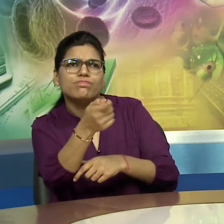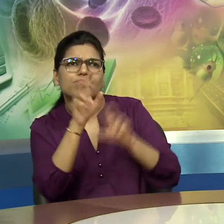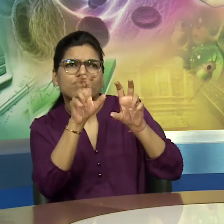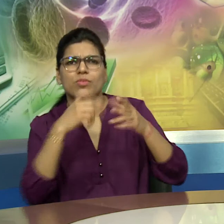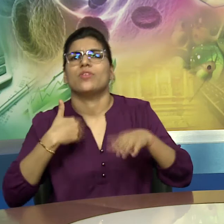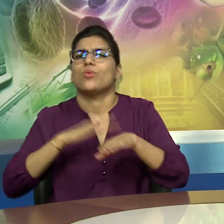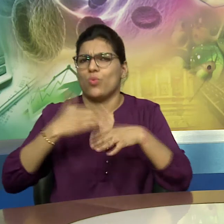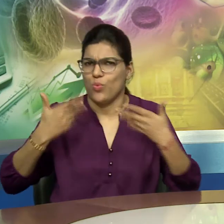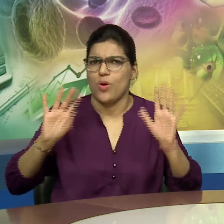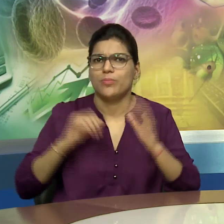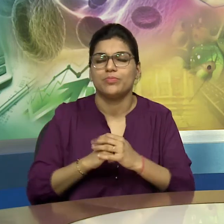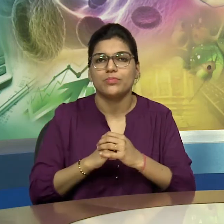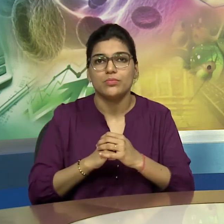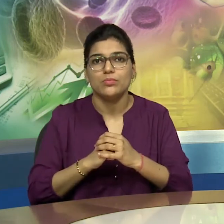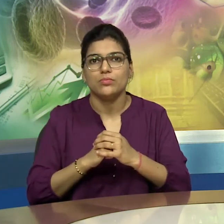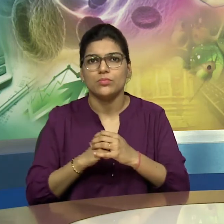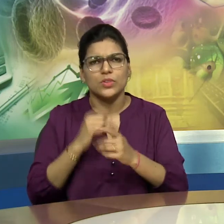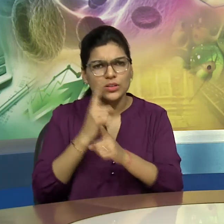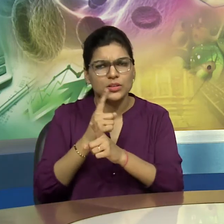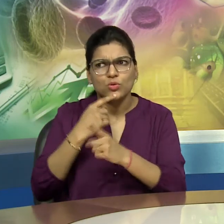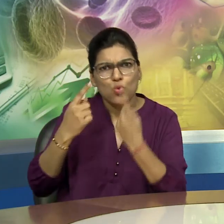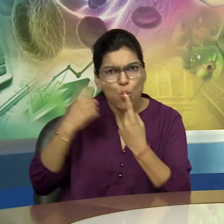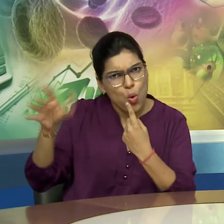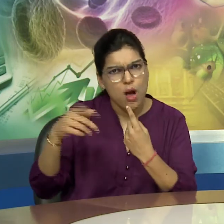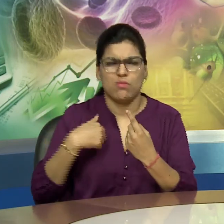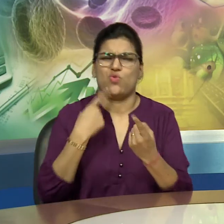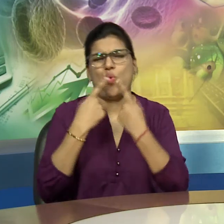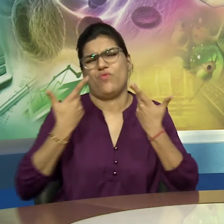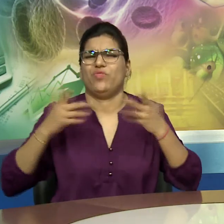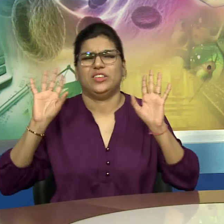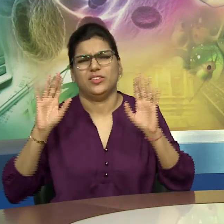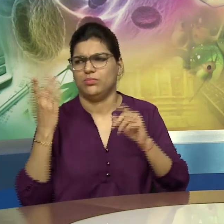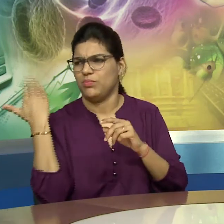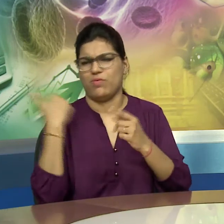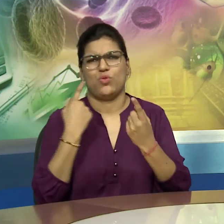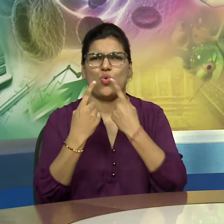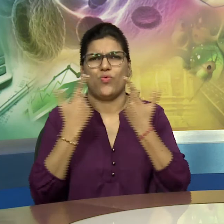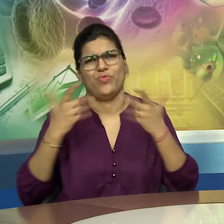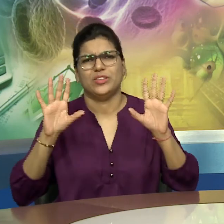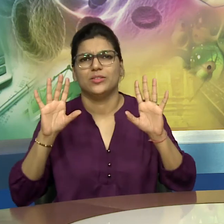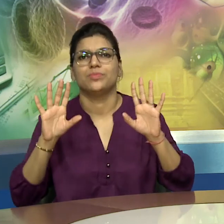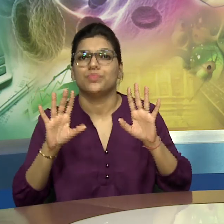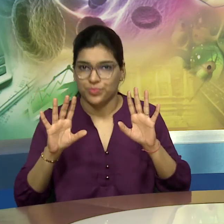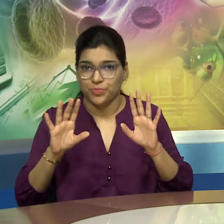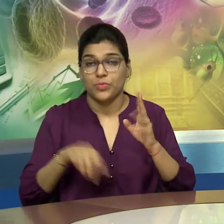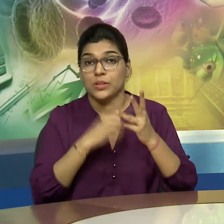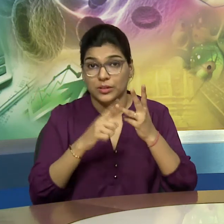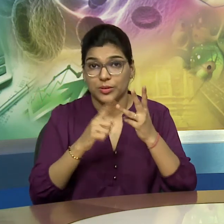like watching TV. Yes, I watched TV. Talk. Yes, I talked with that